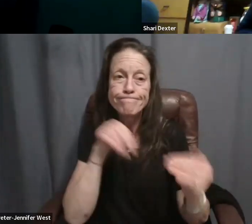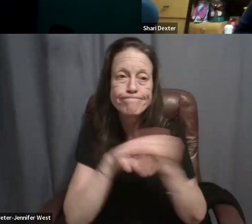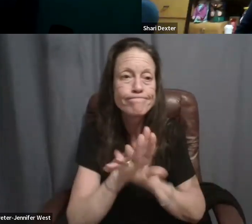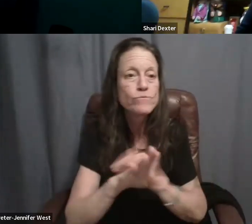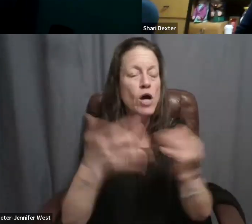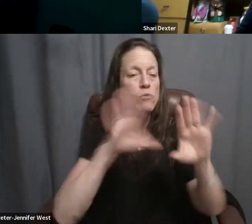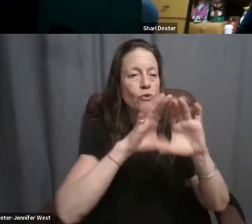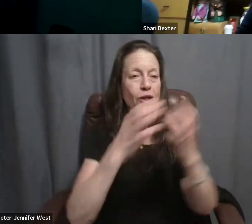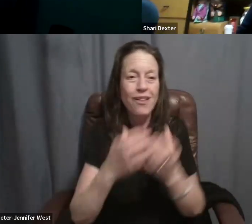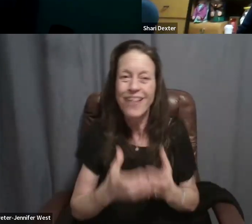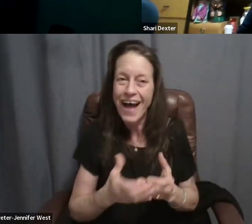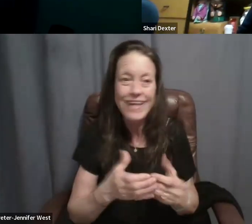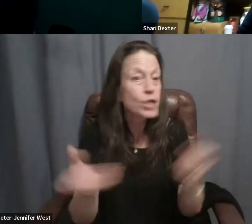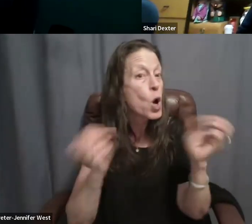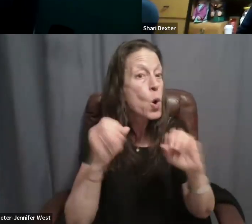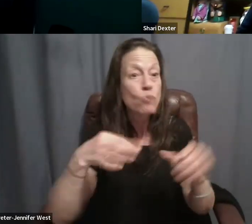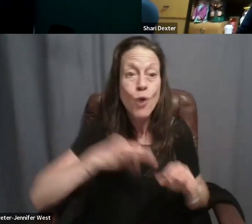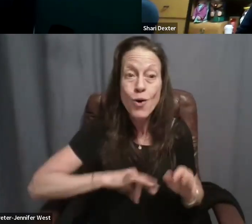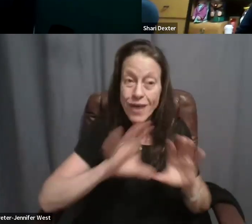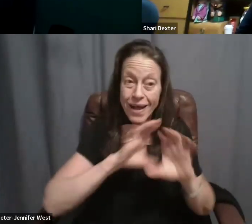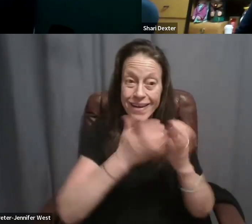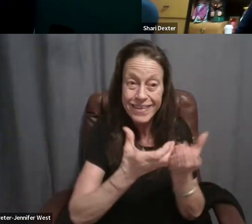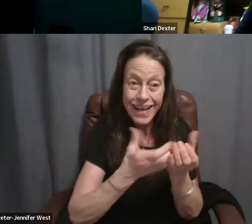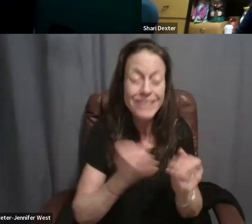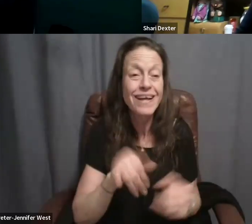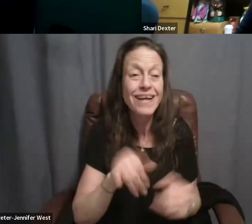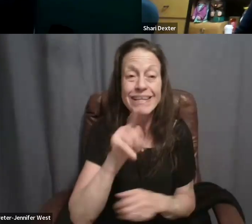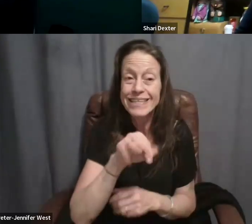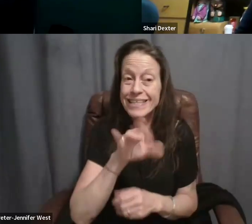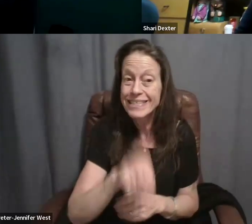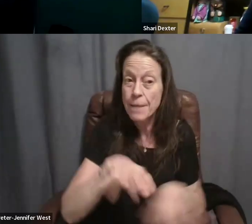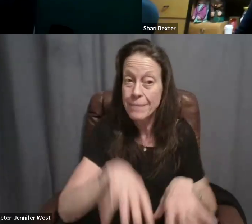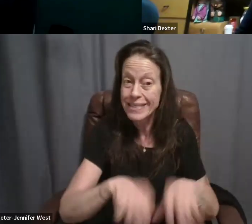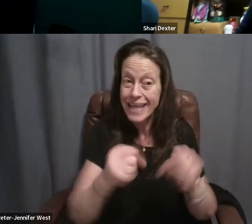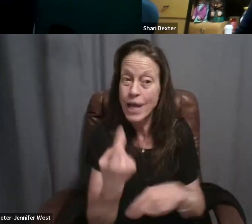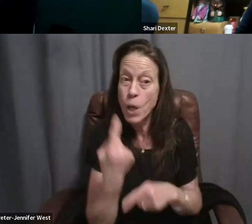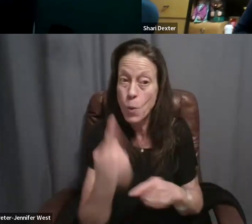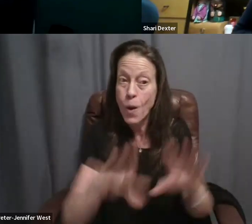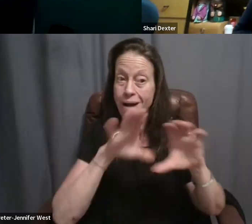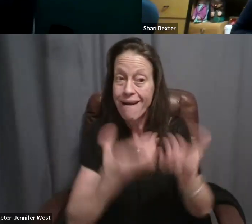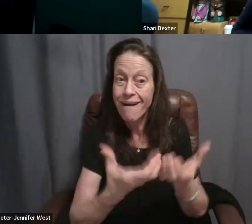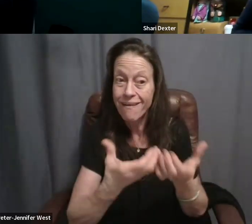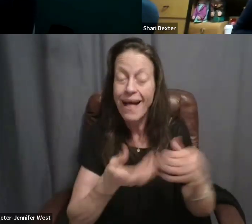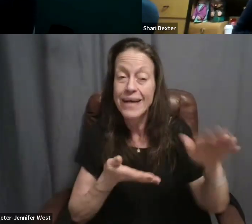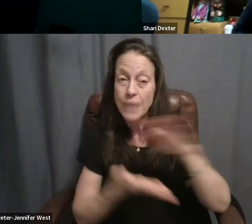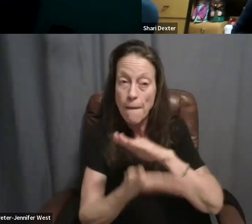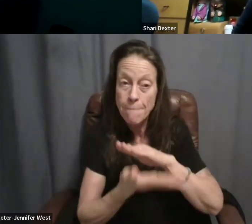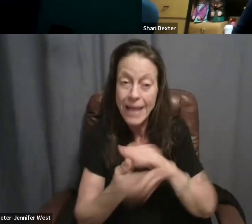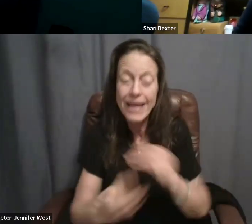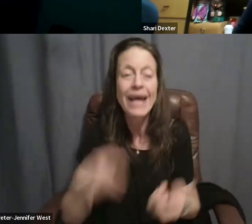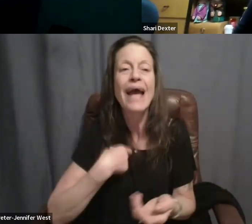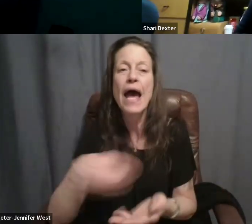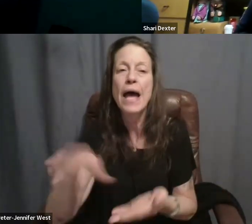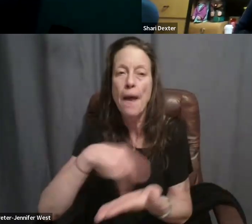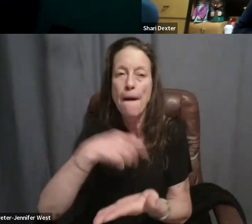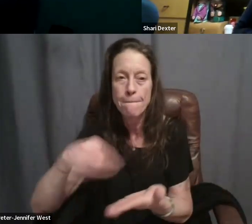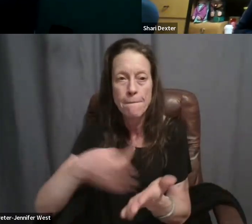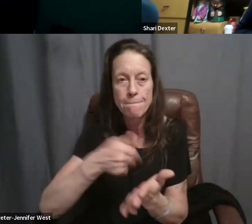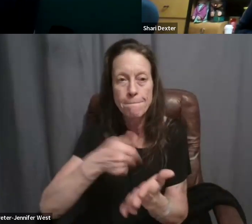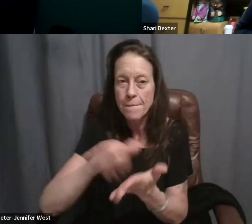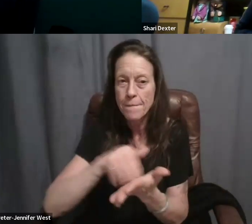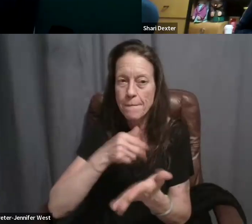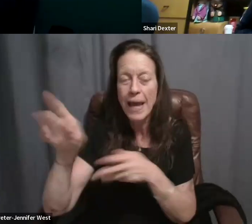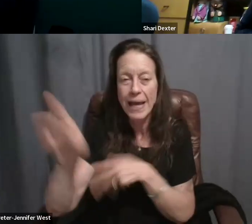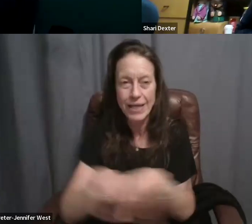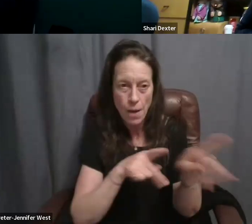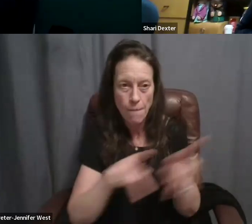you go in, like Timmy's taking one right now on baking. He's done paint party. And it's also a great opportunity,